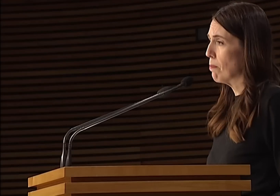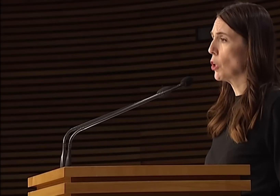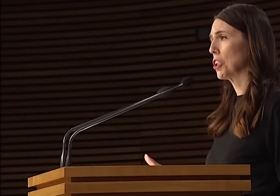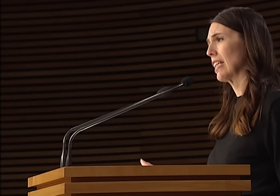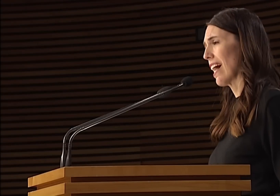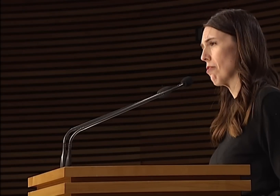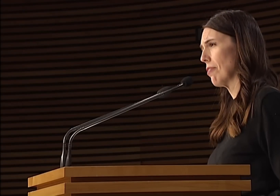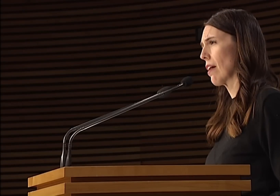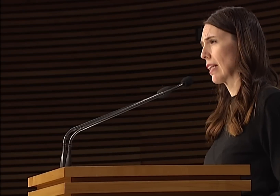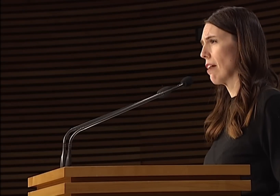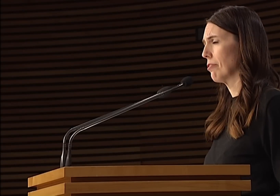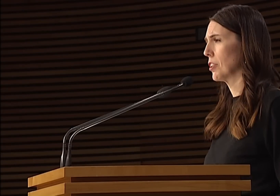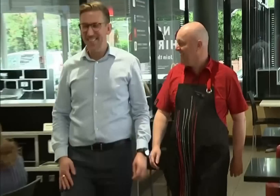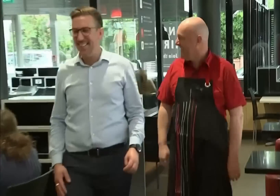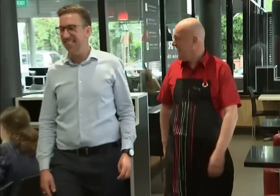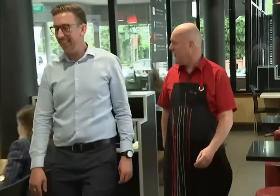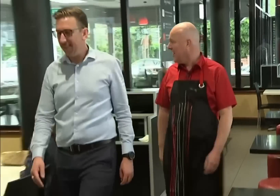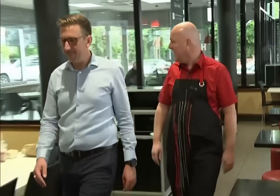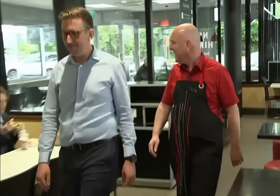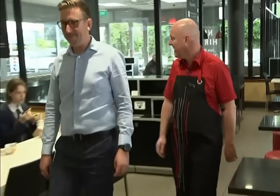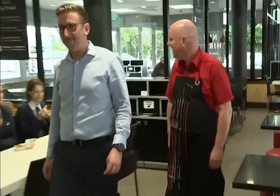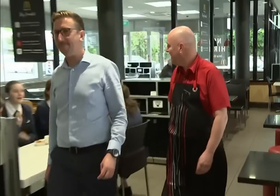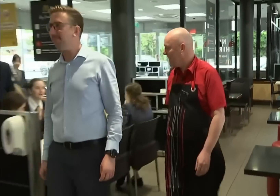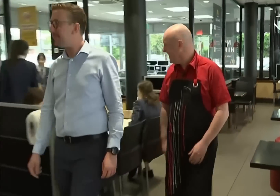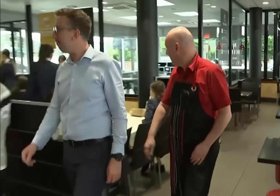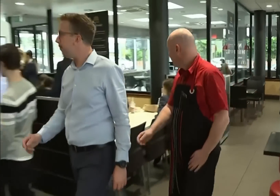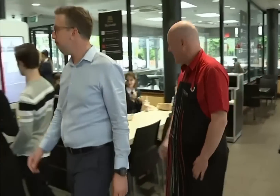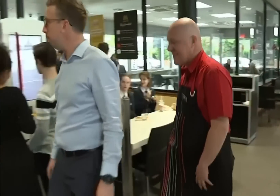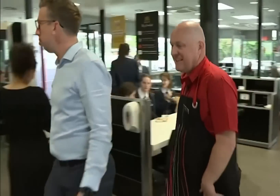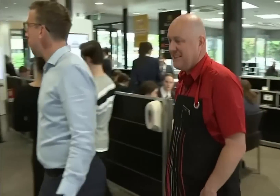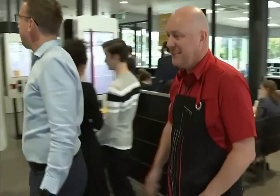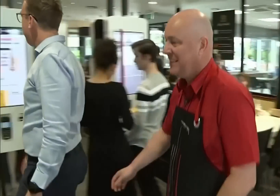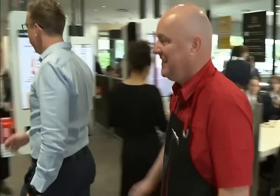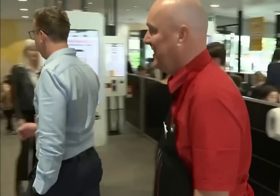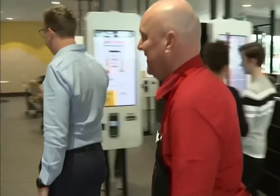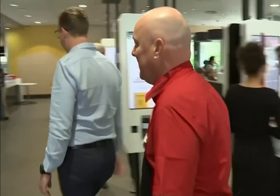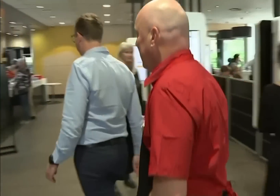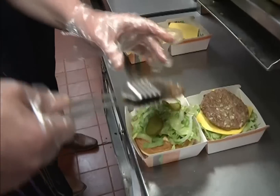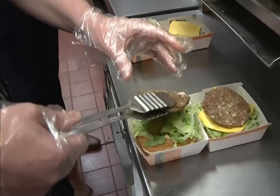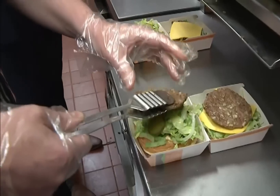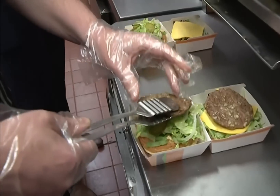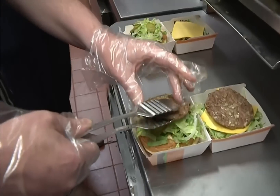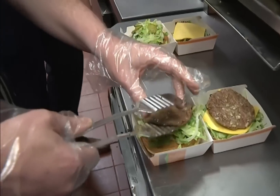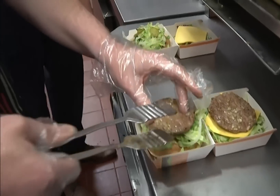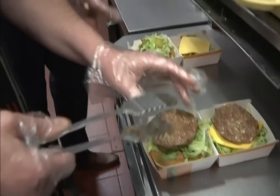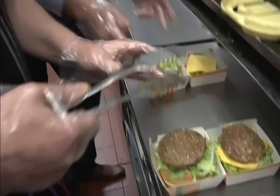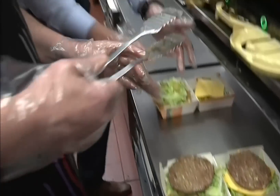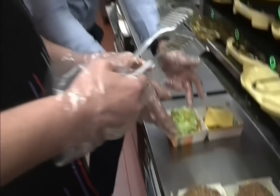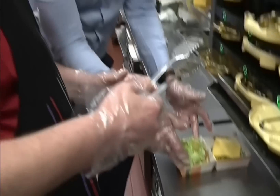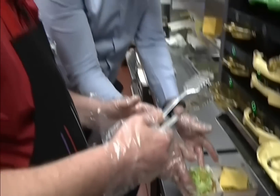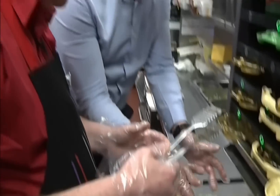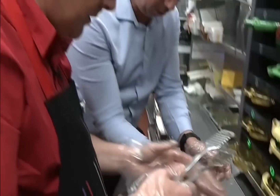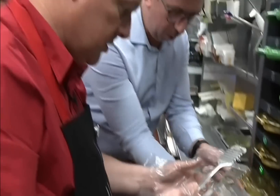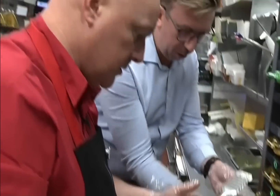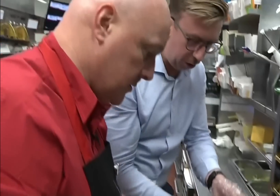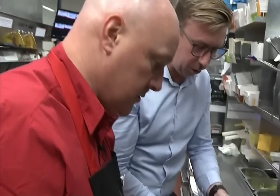The government has taken aim at National's proposal to drop the top tax rate, giving the top 2% a tax cut, but not ruling out tax relief